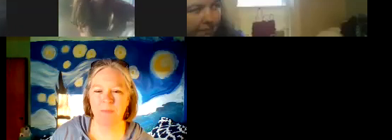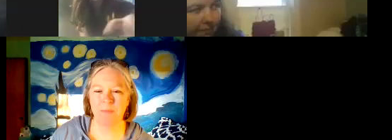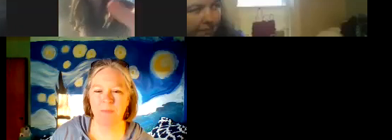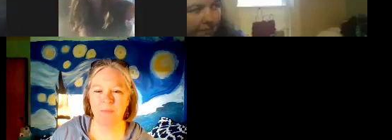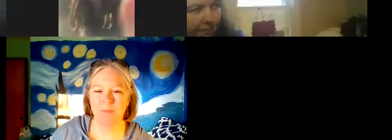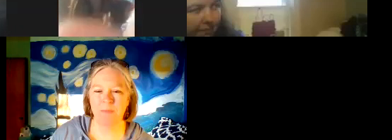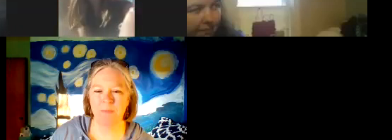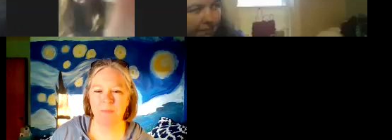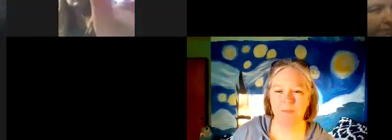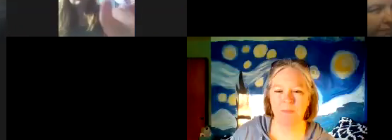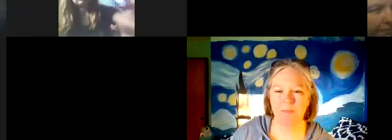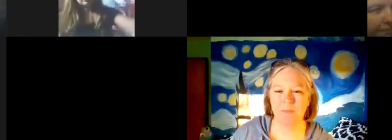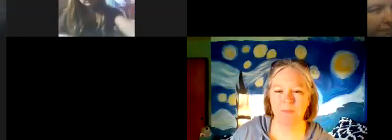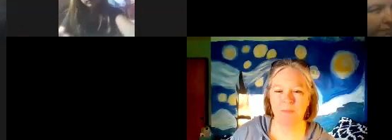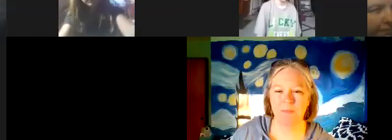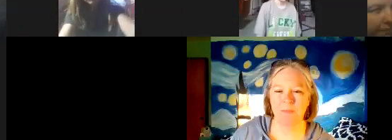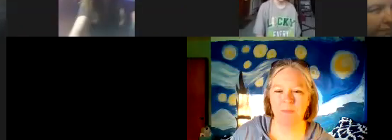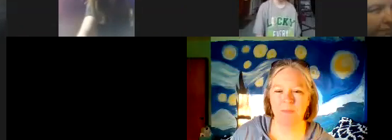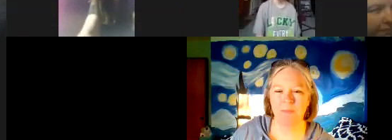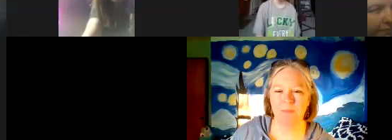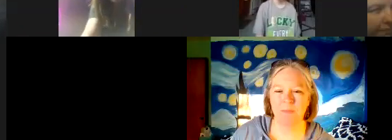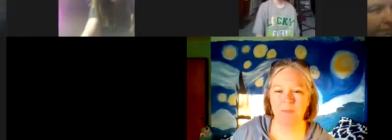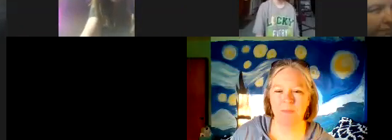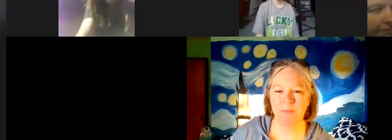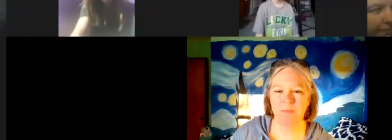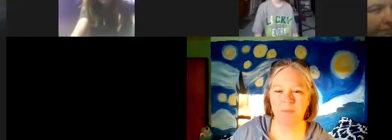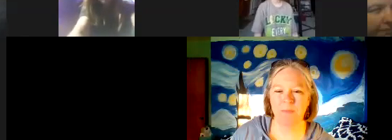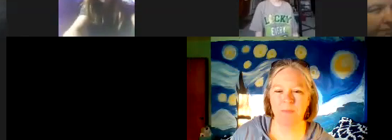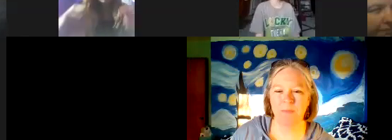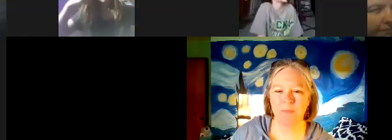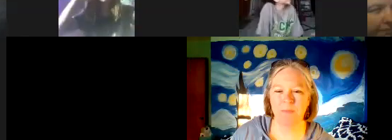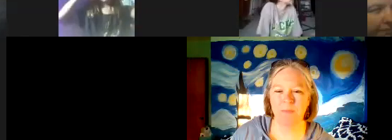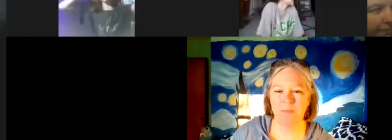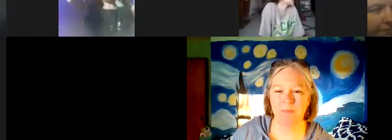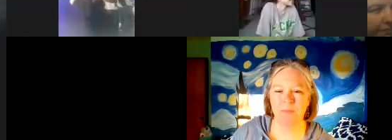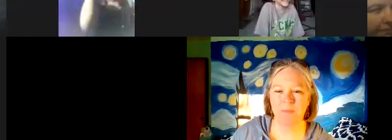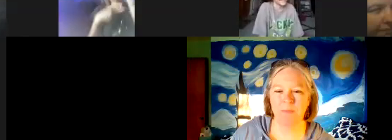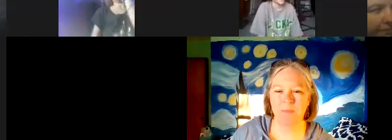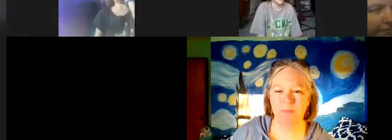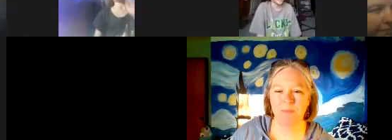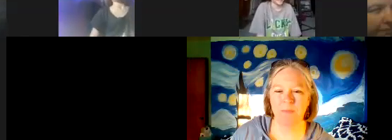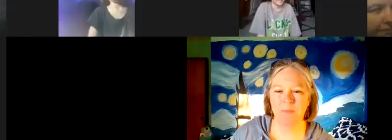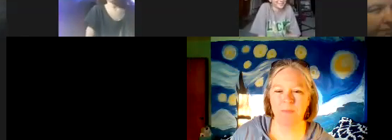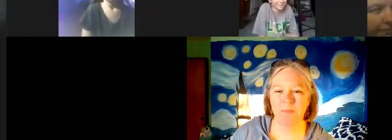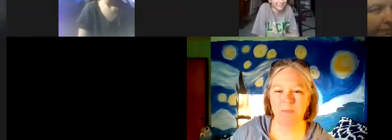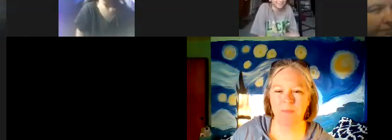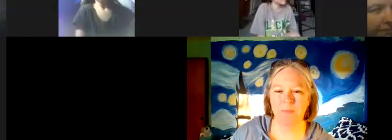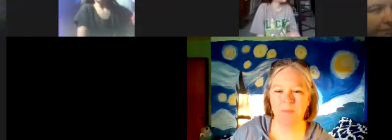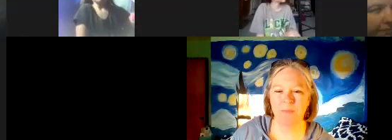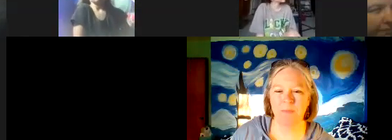that sometimes they can talk, but they just can't hear. And sometimes they can't talk or hear. Okay,